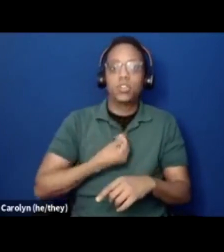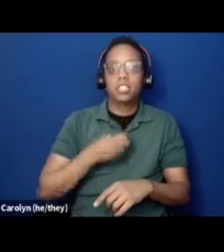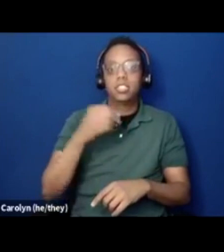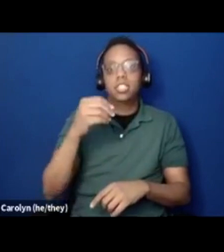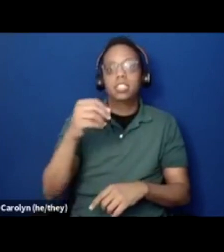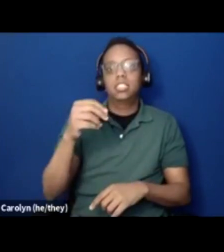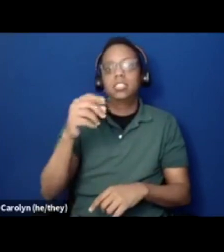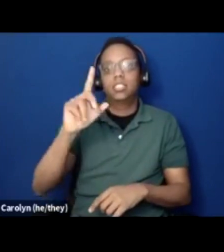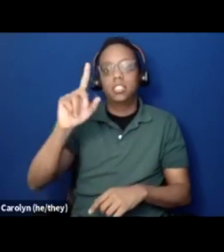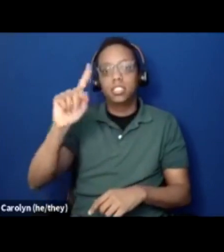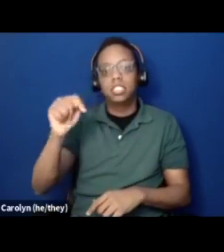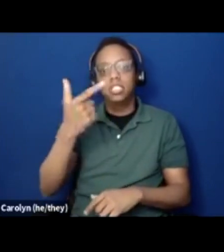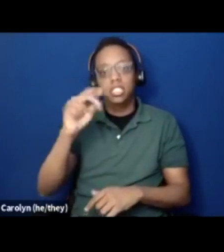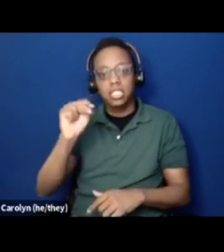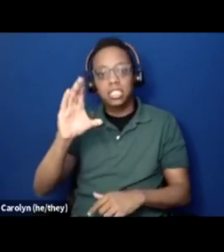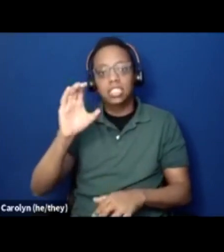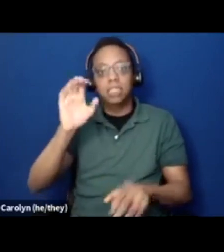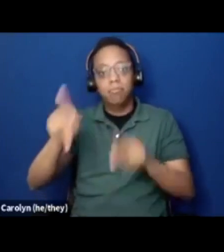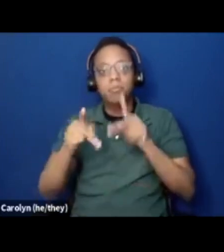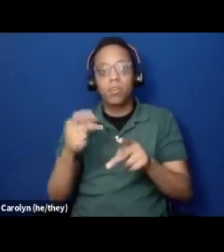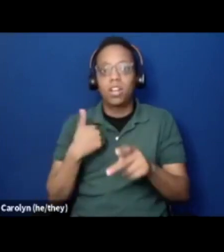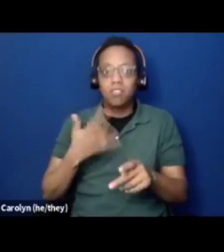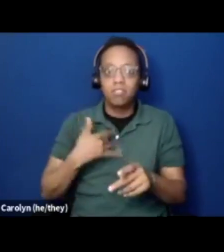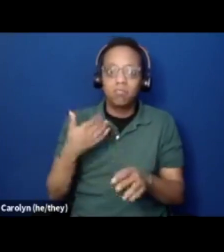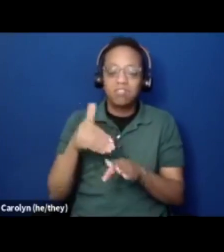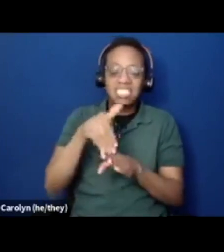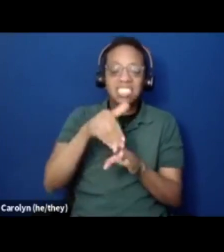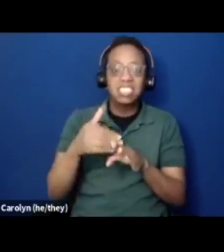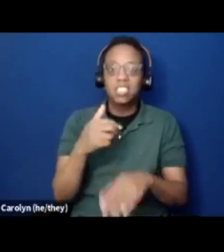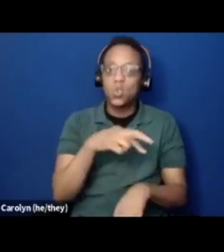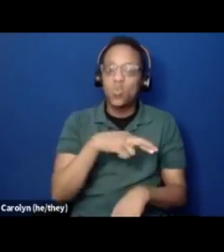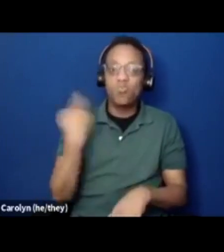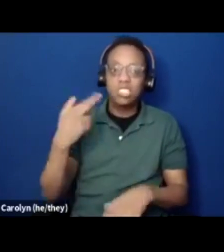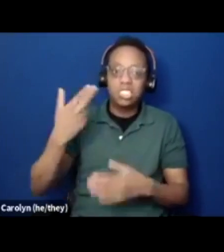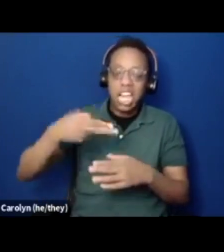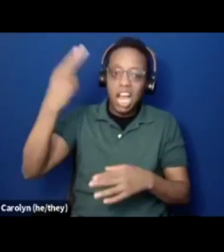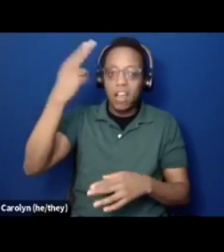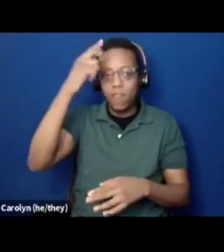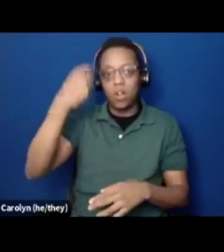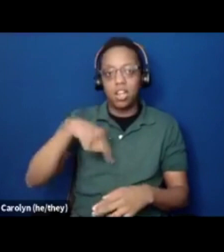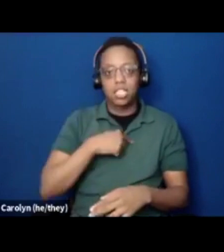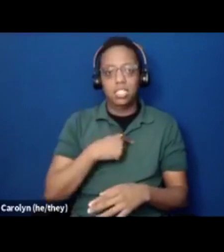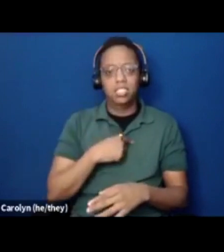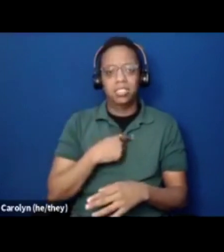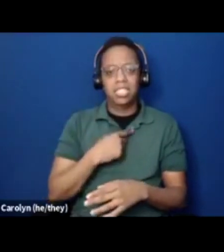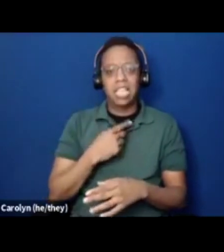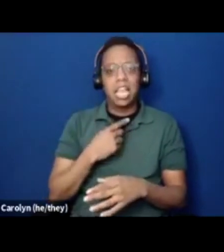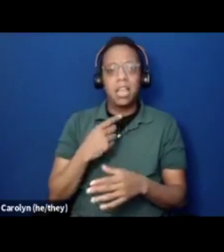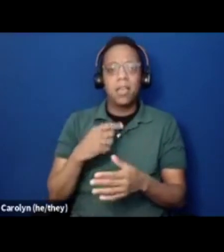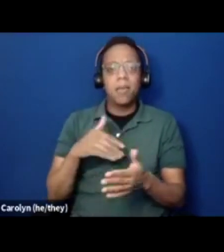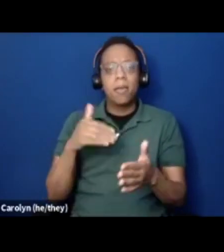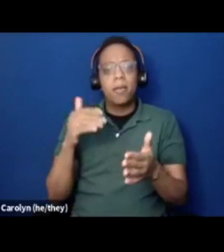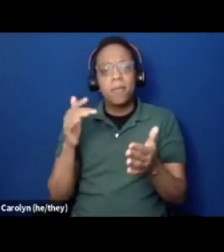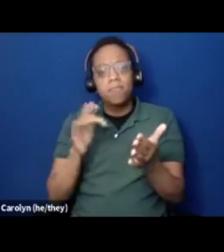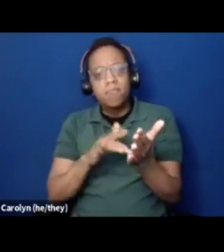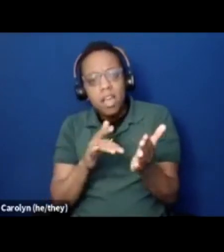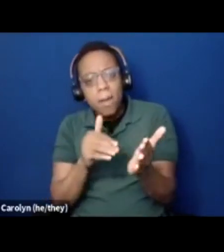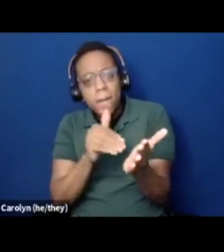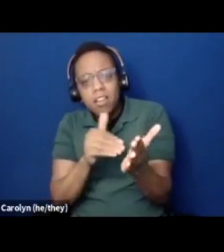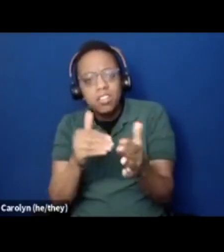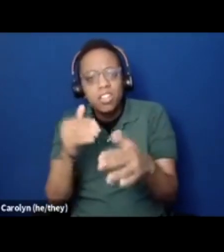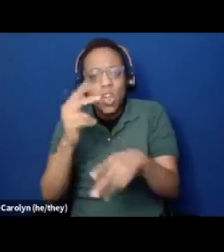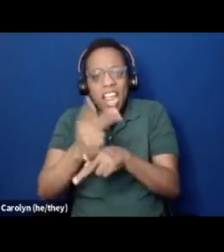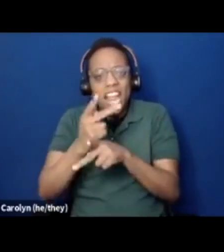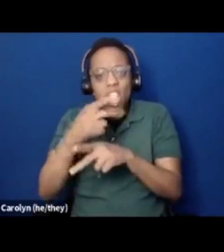That's like in limbo right now. So what does medical care look like during COVID in your region, like